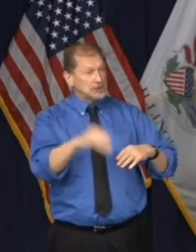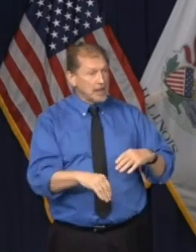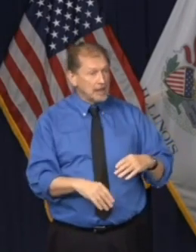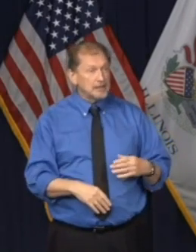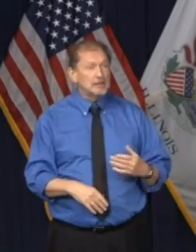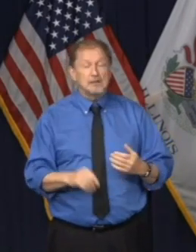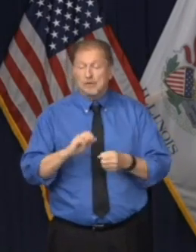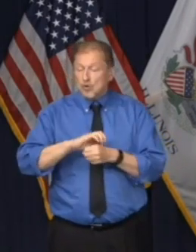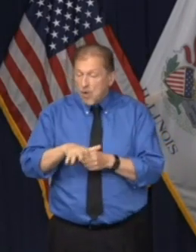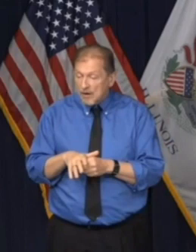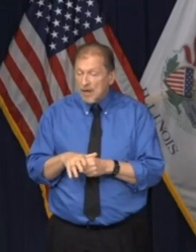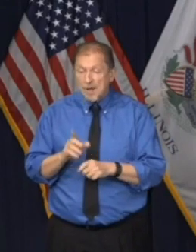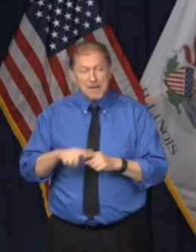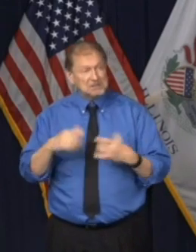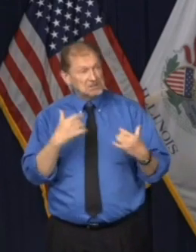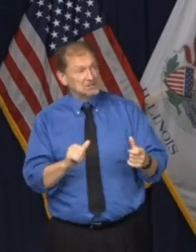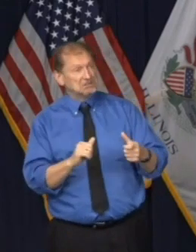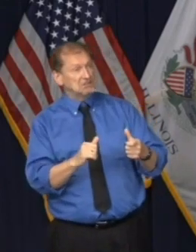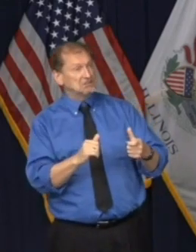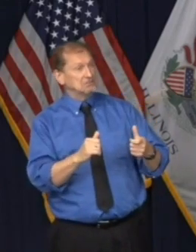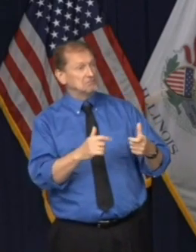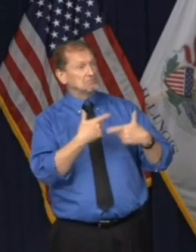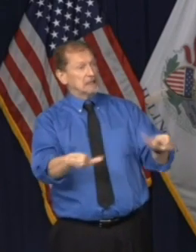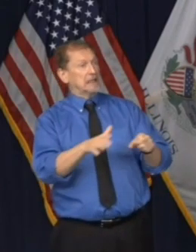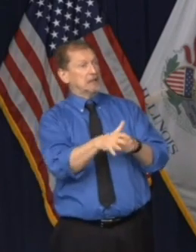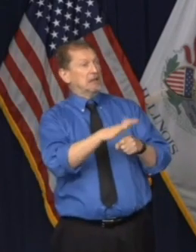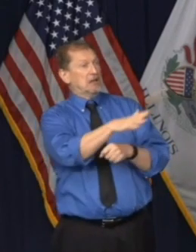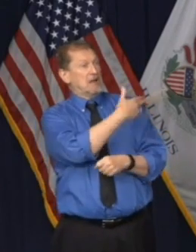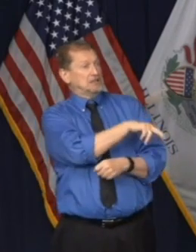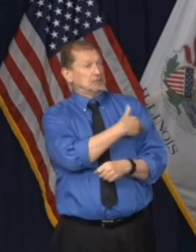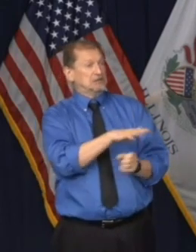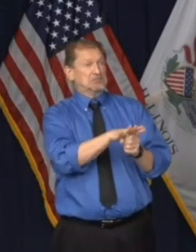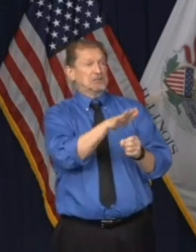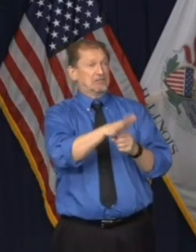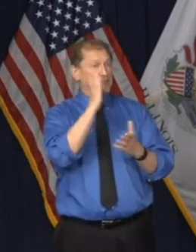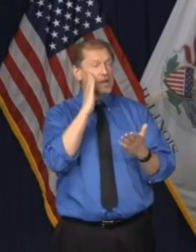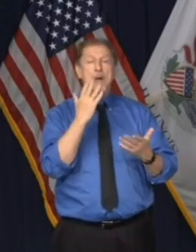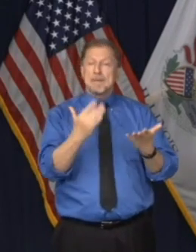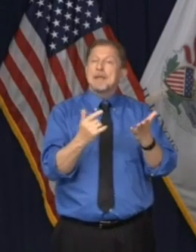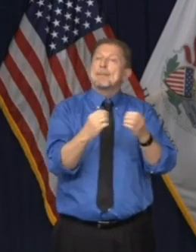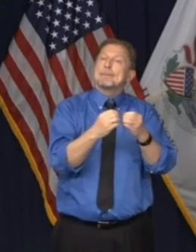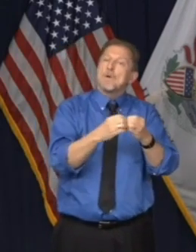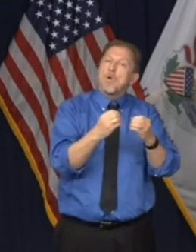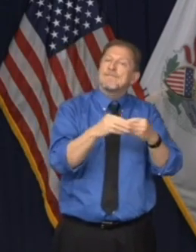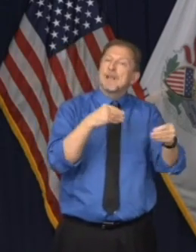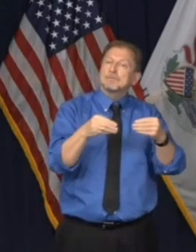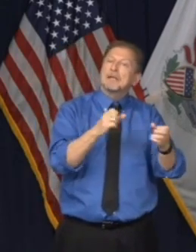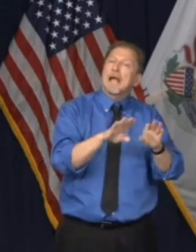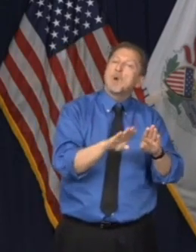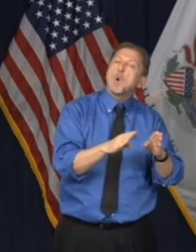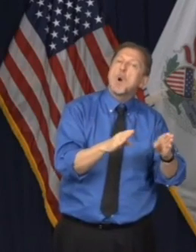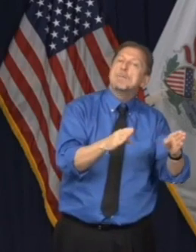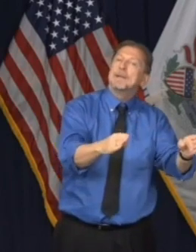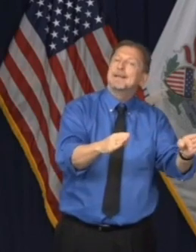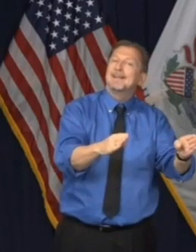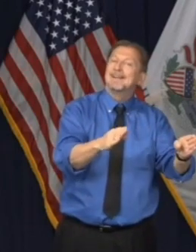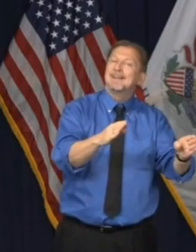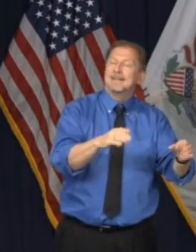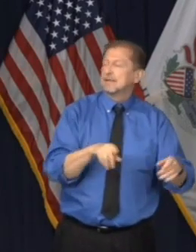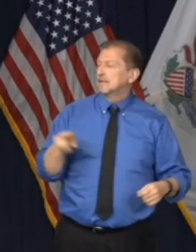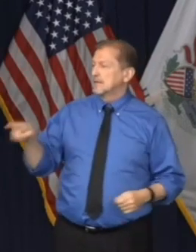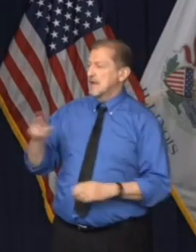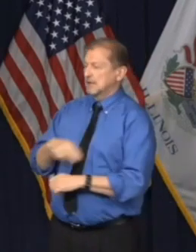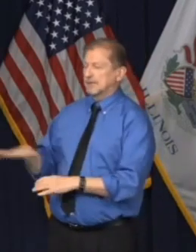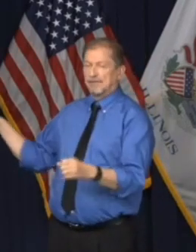with coronavirus in existence, then that might be a place where you could do more, right, than some other